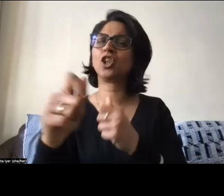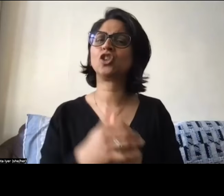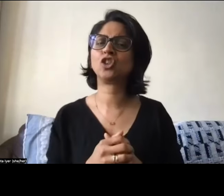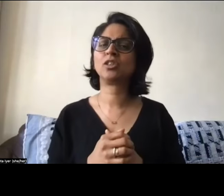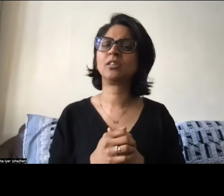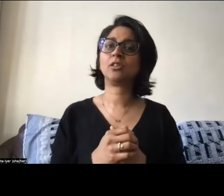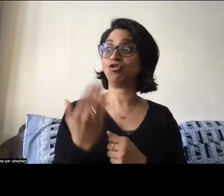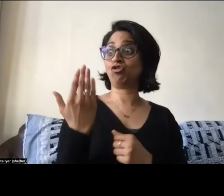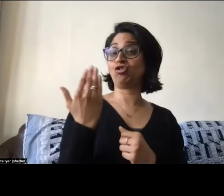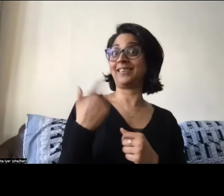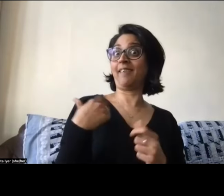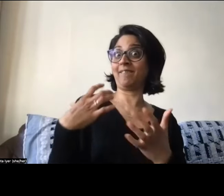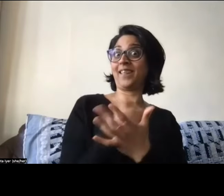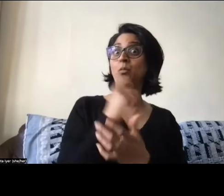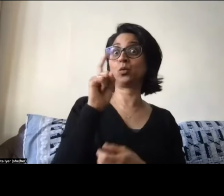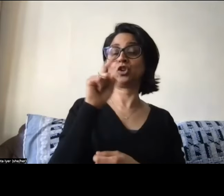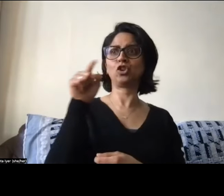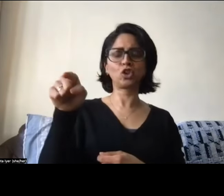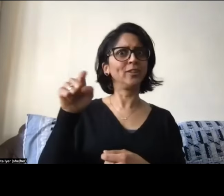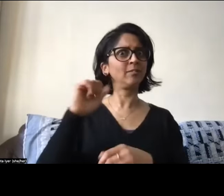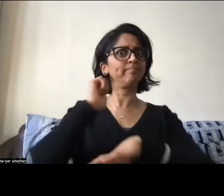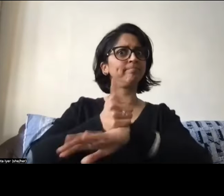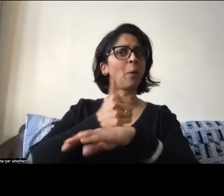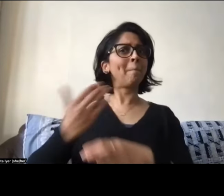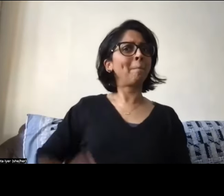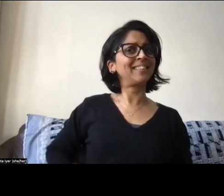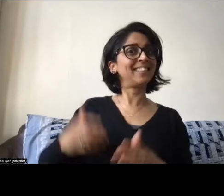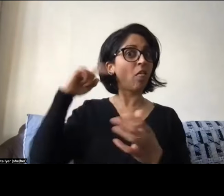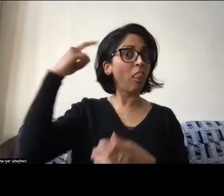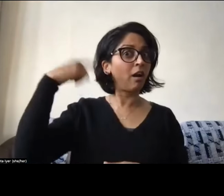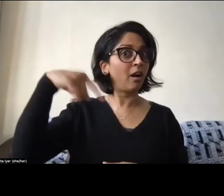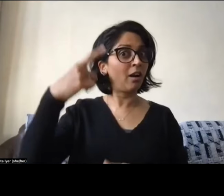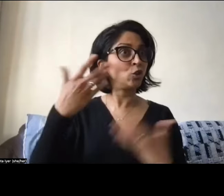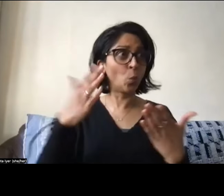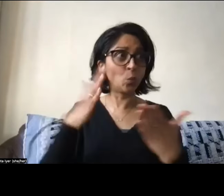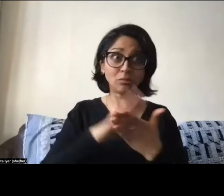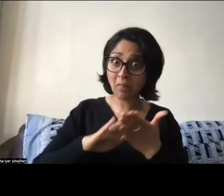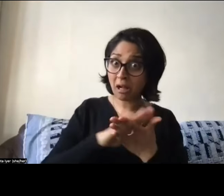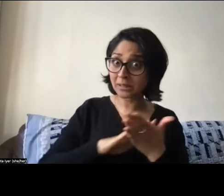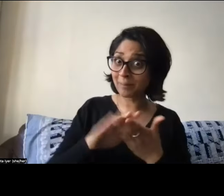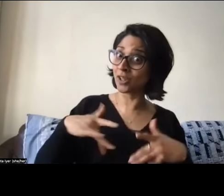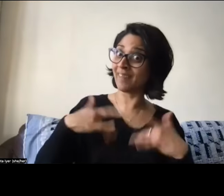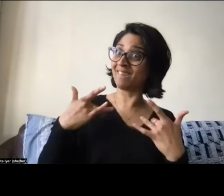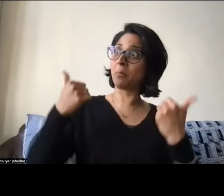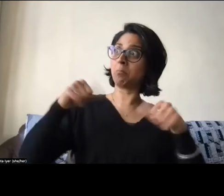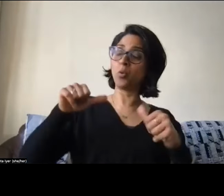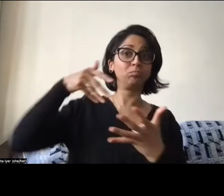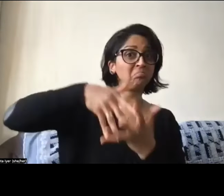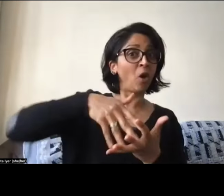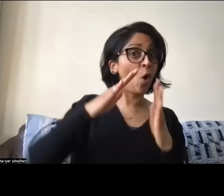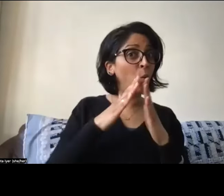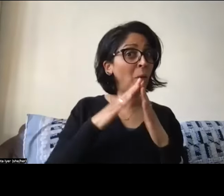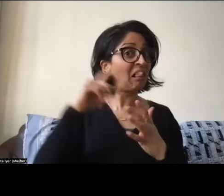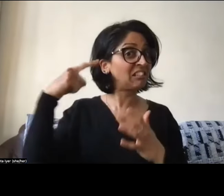to travel changed that perception. And she has recently set up a business in London.